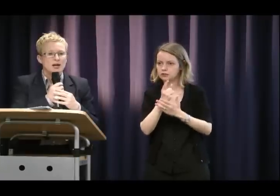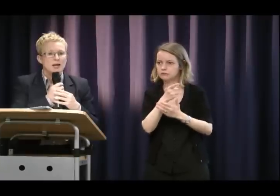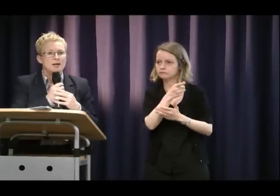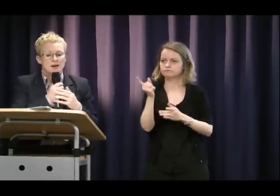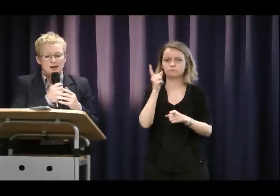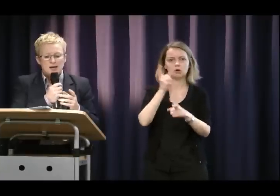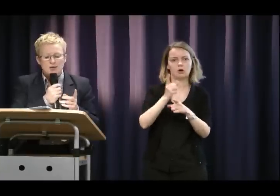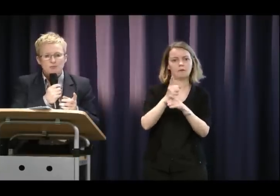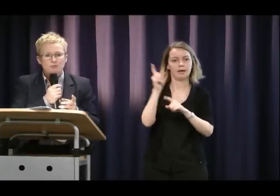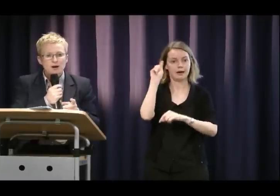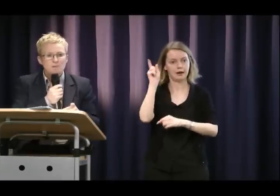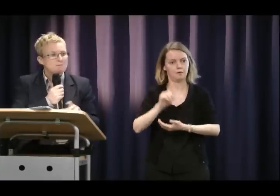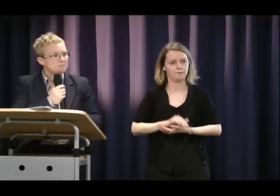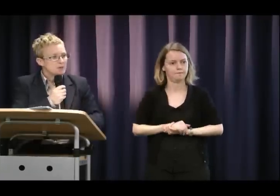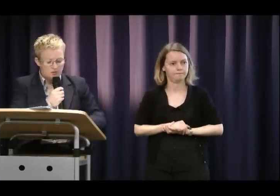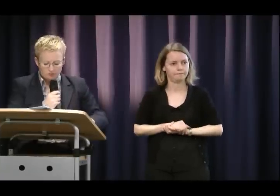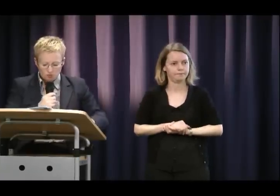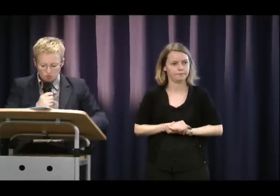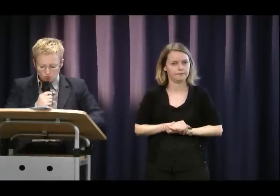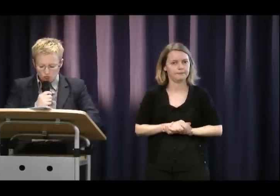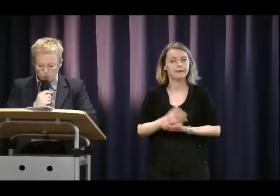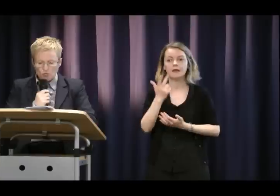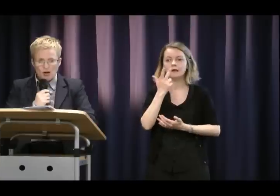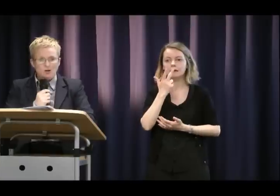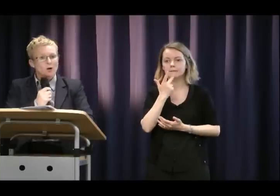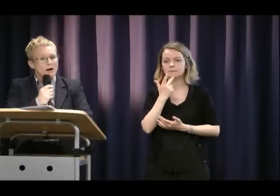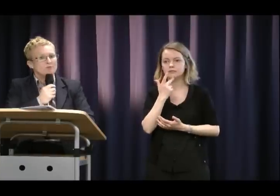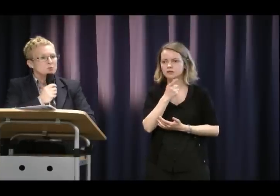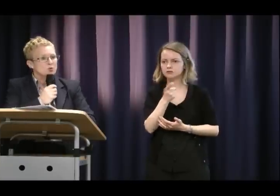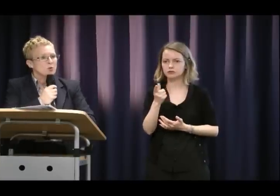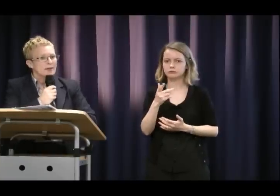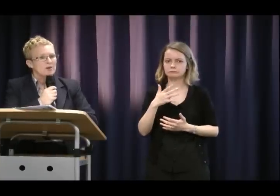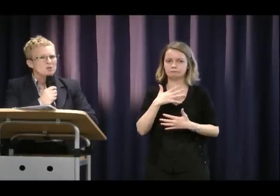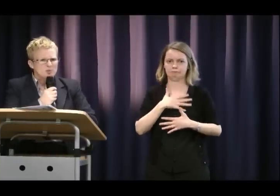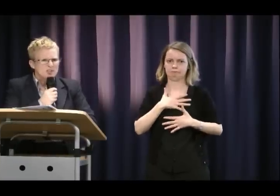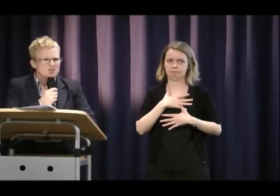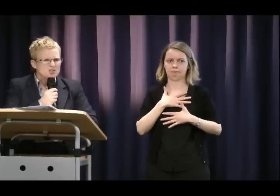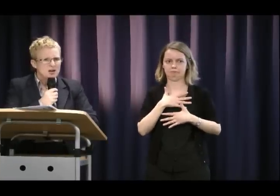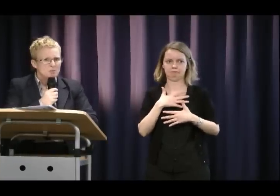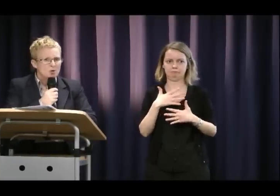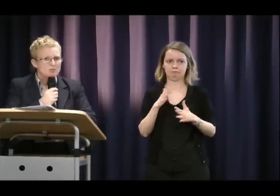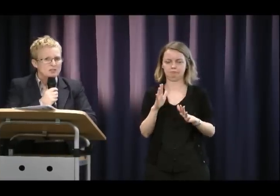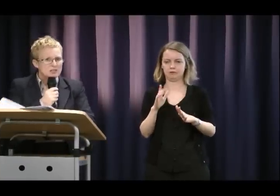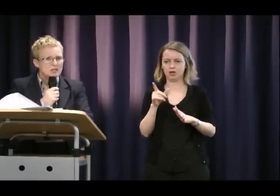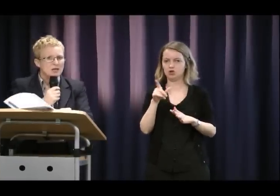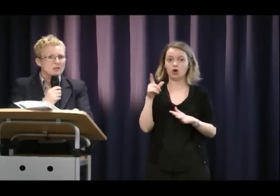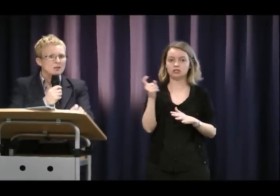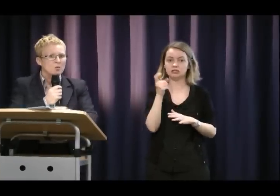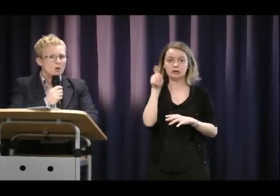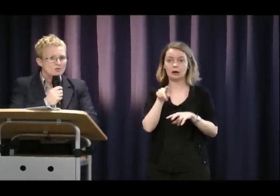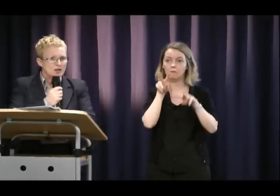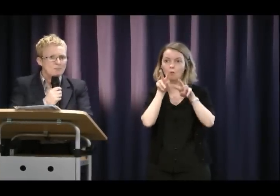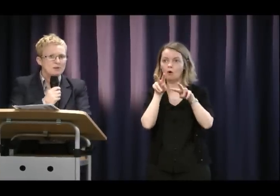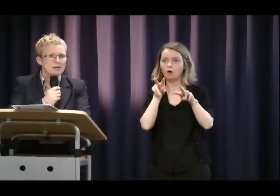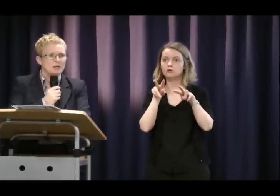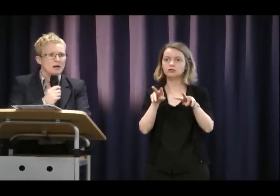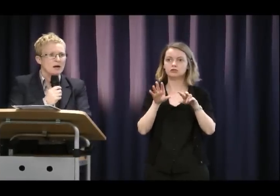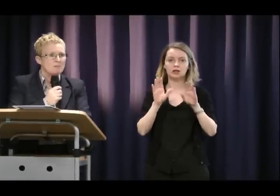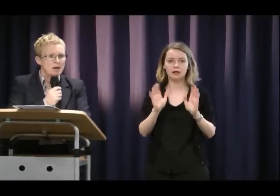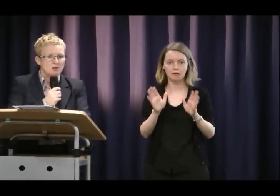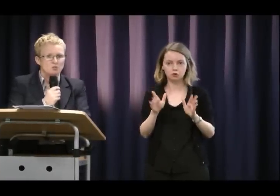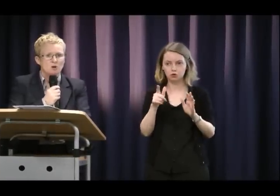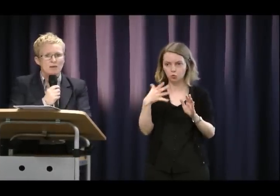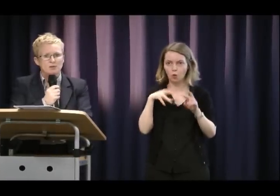your say. If you are not comfortable doing that, you've really just come along to hear what's